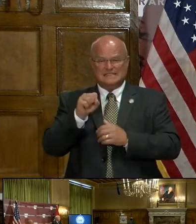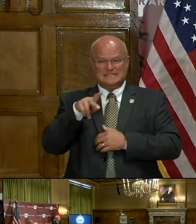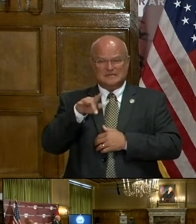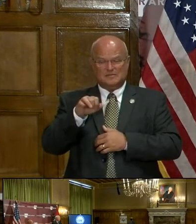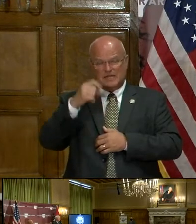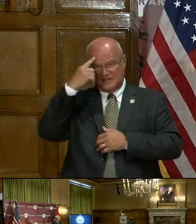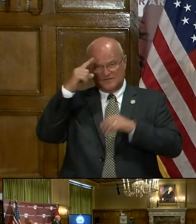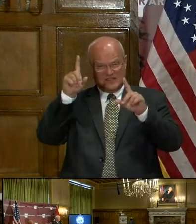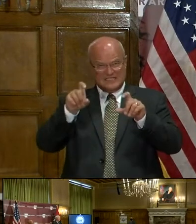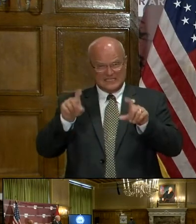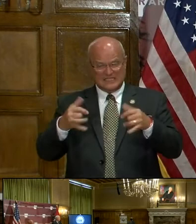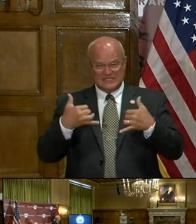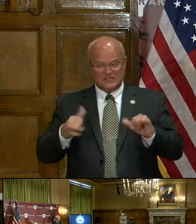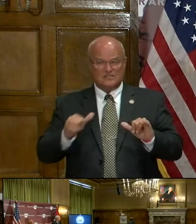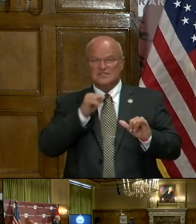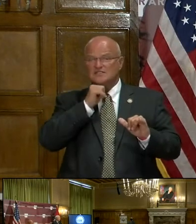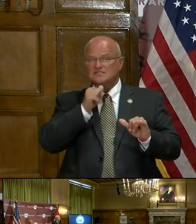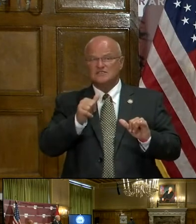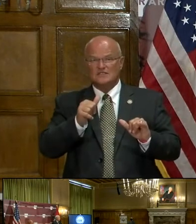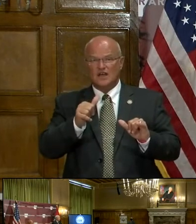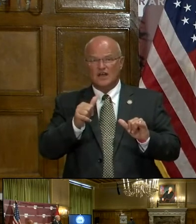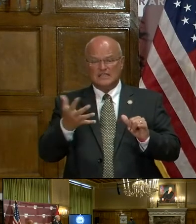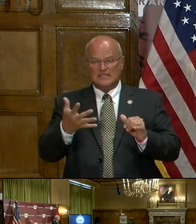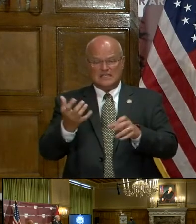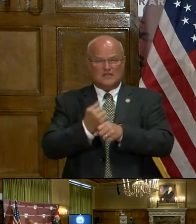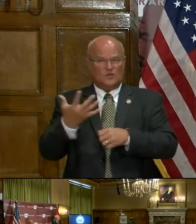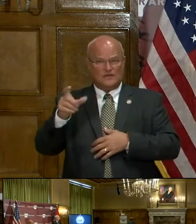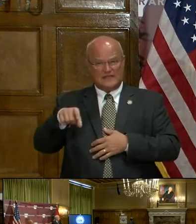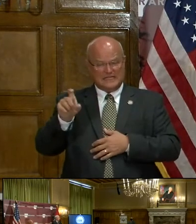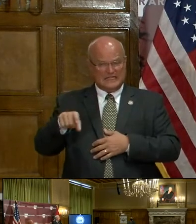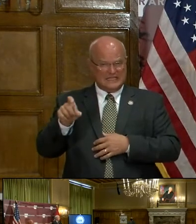for the testing. You're still not getting what you need.